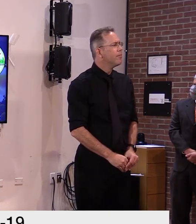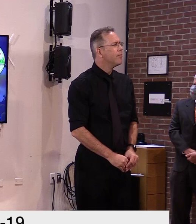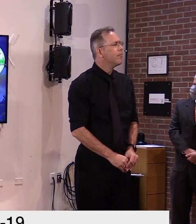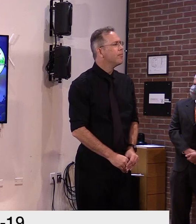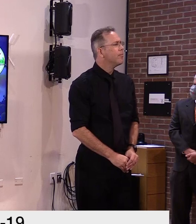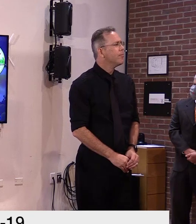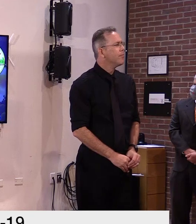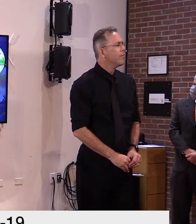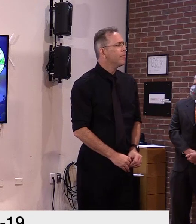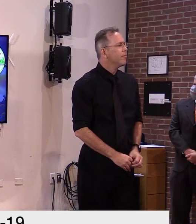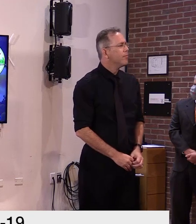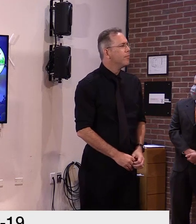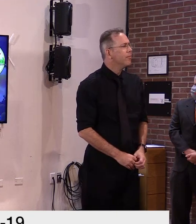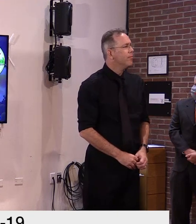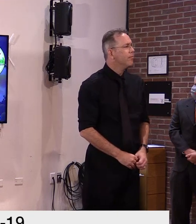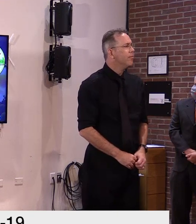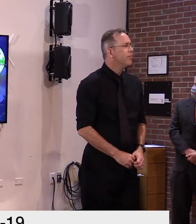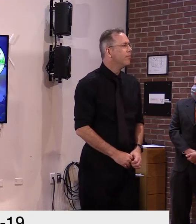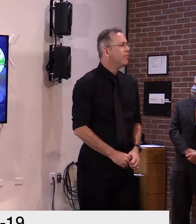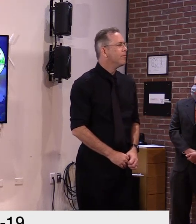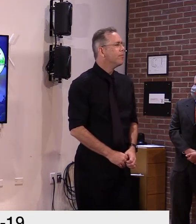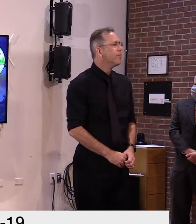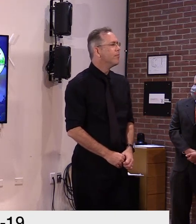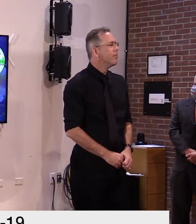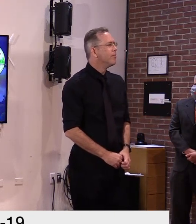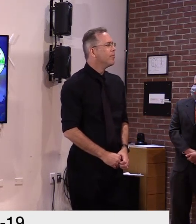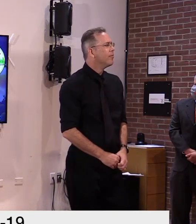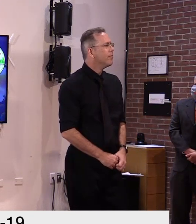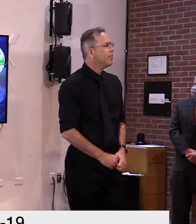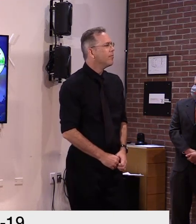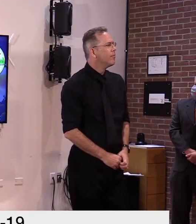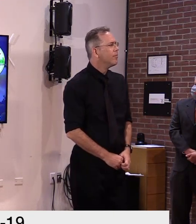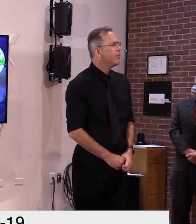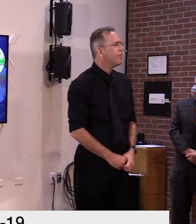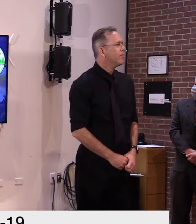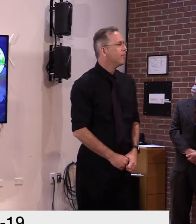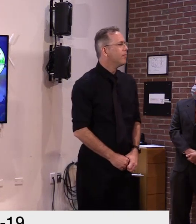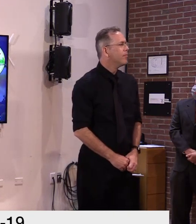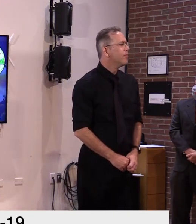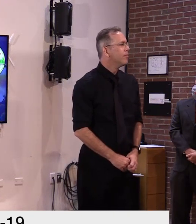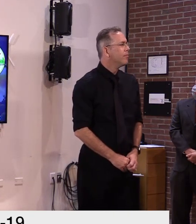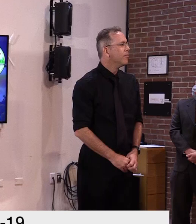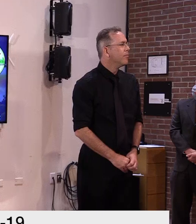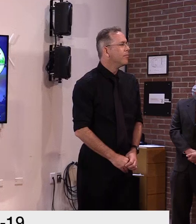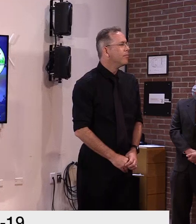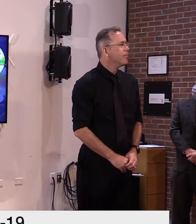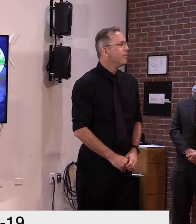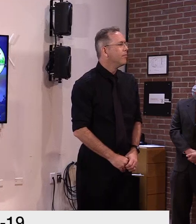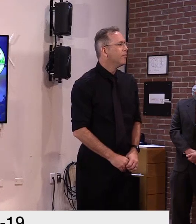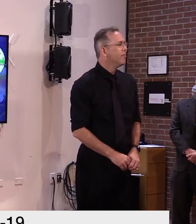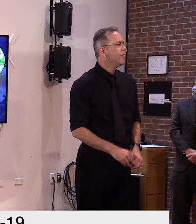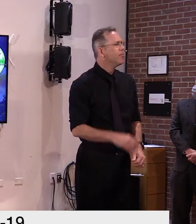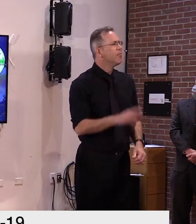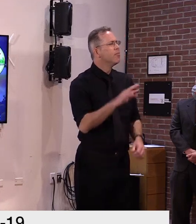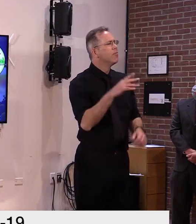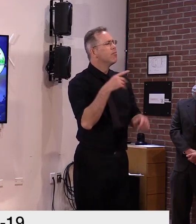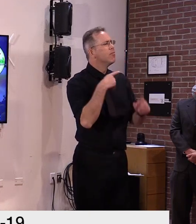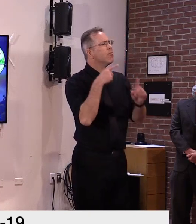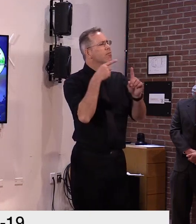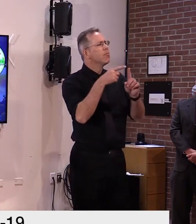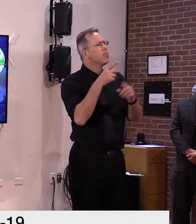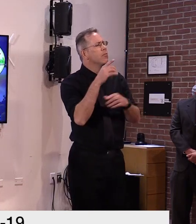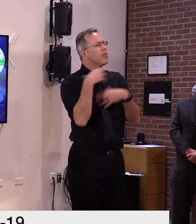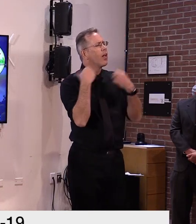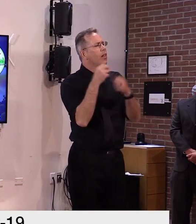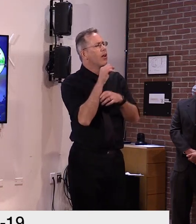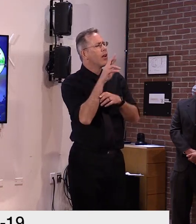of our readers just sent me a note saying $100 or so is a considerable expense. You multiply it by the